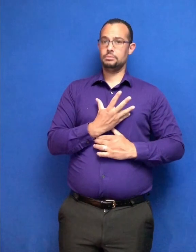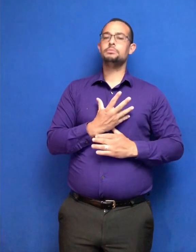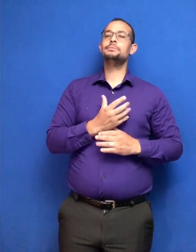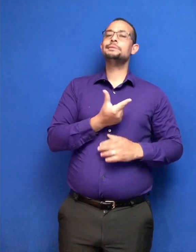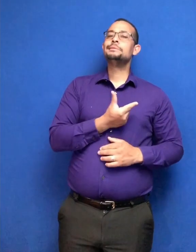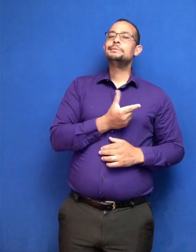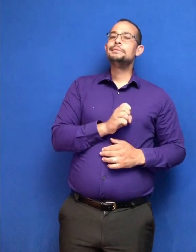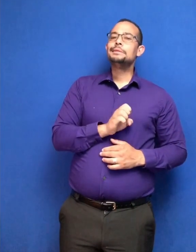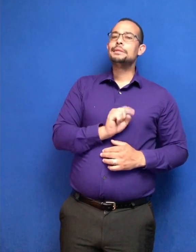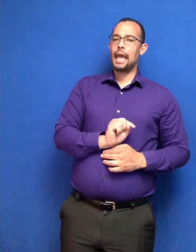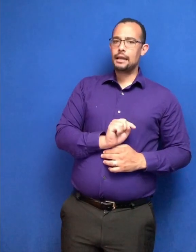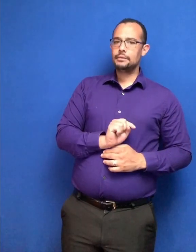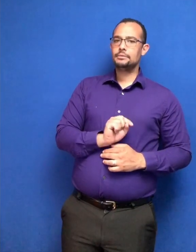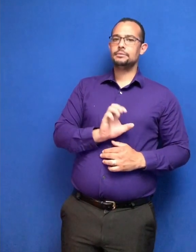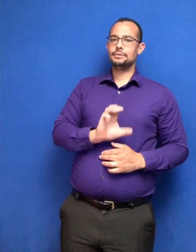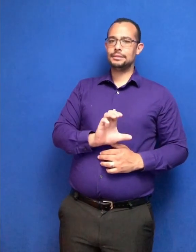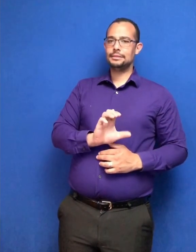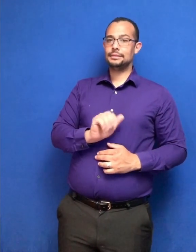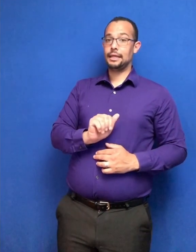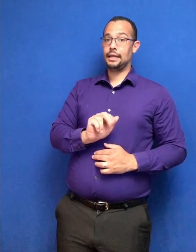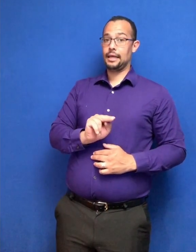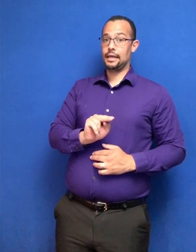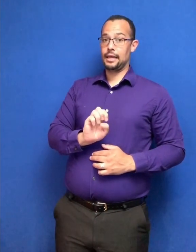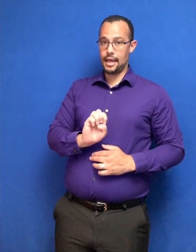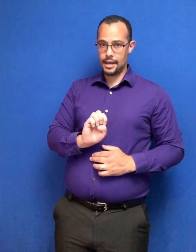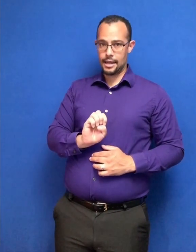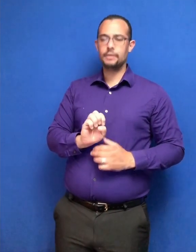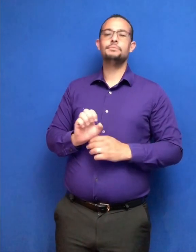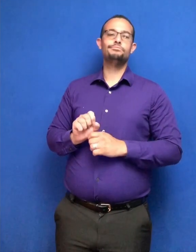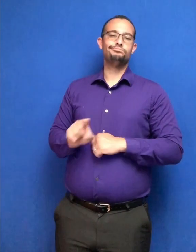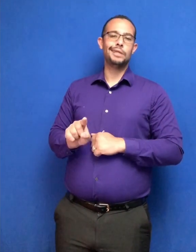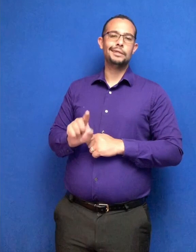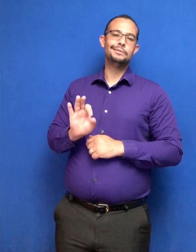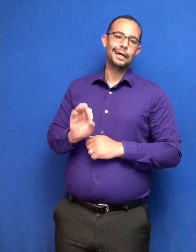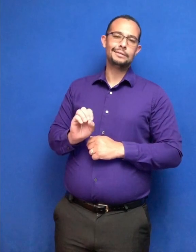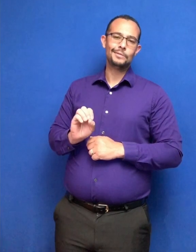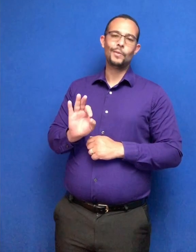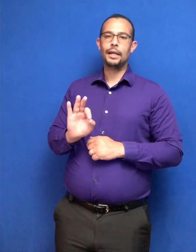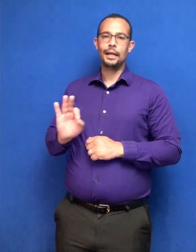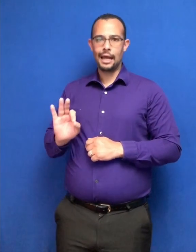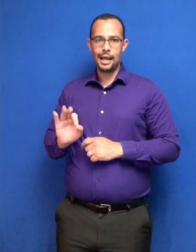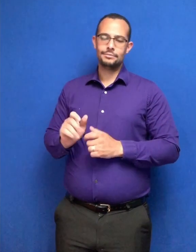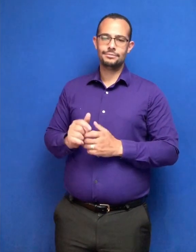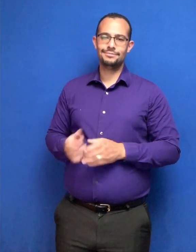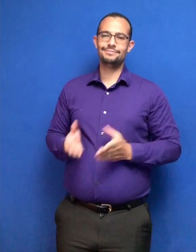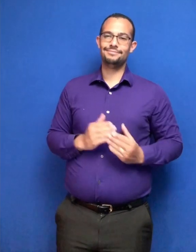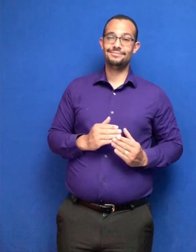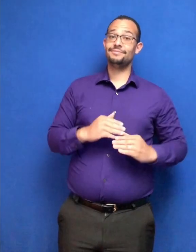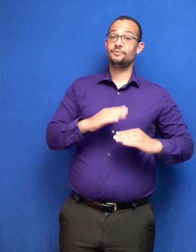Cane to 90999. For flood alerts, text Get Flood